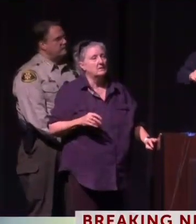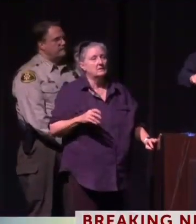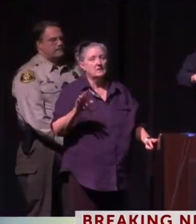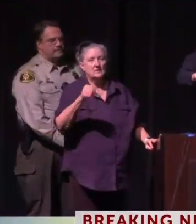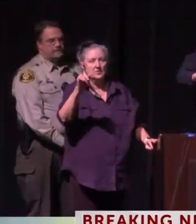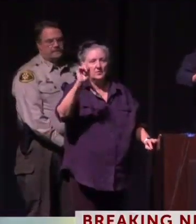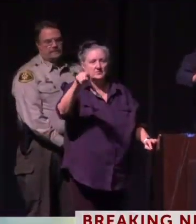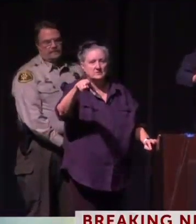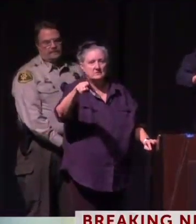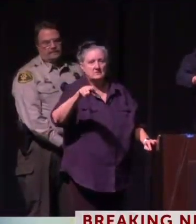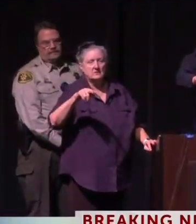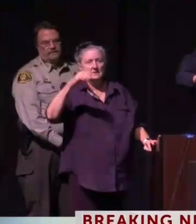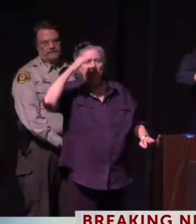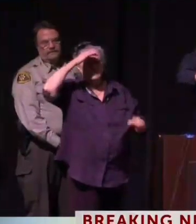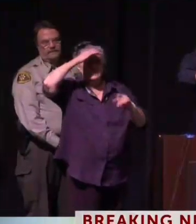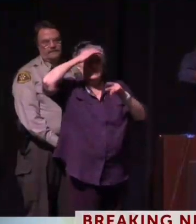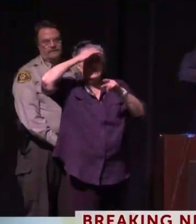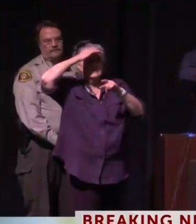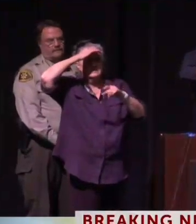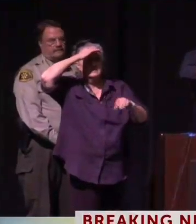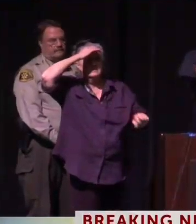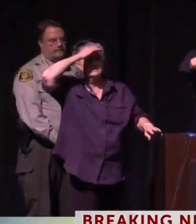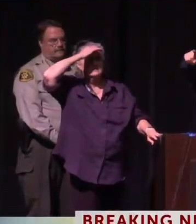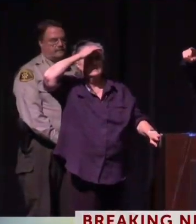We had another question.